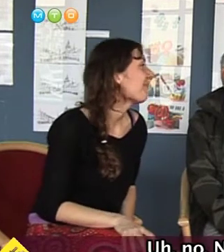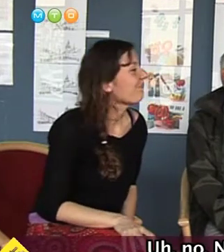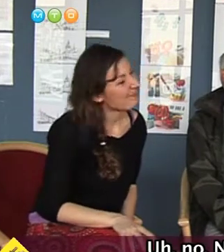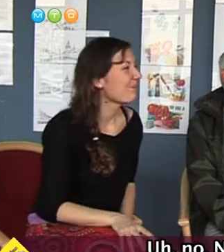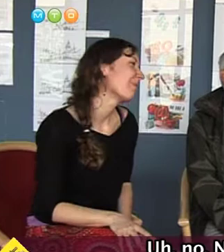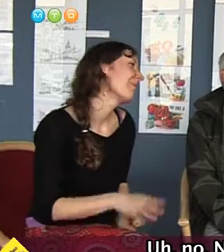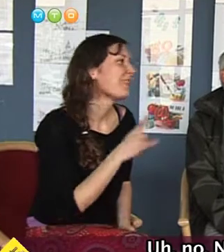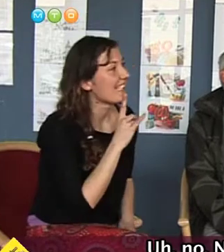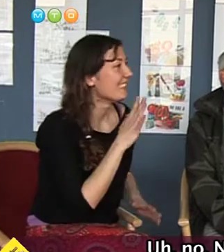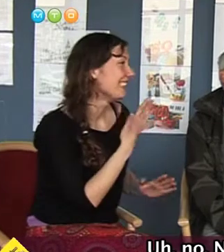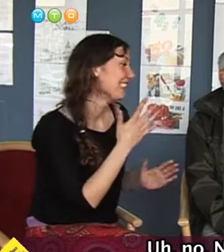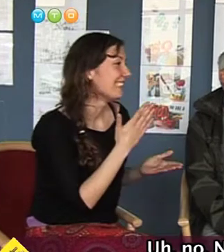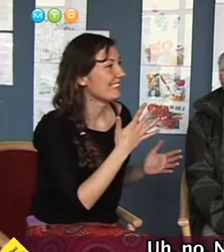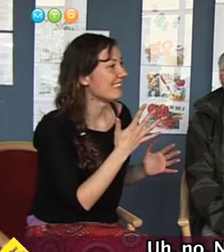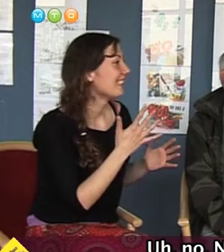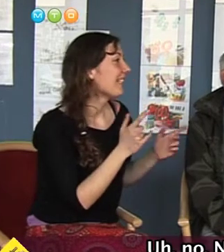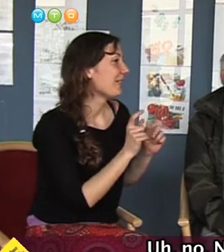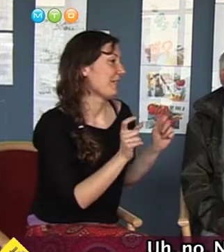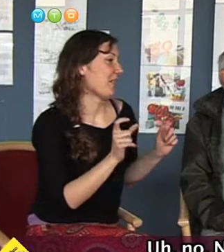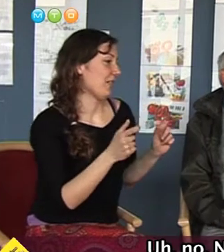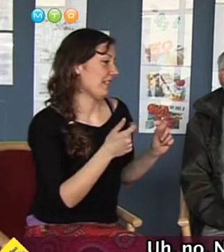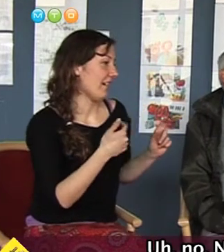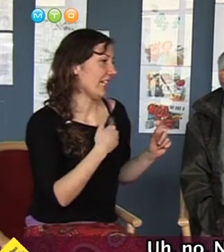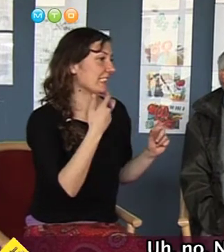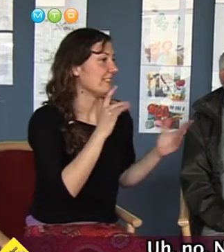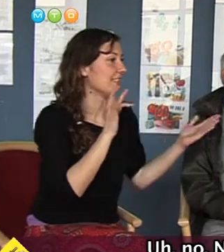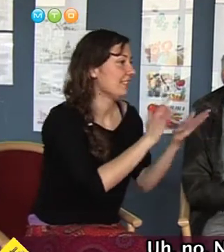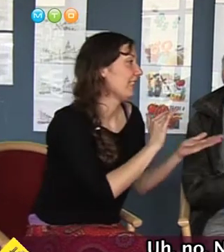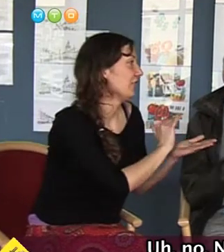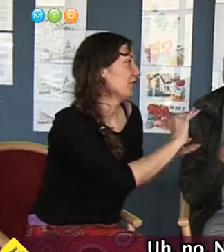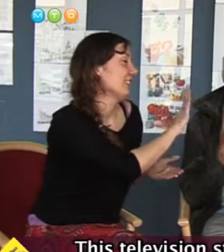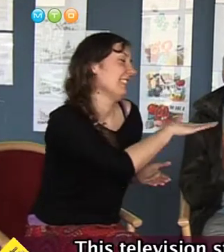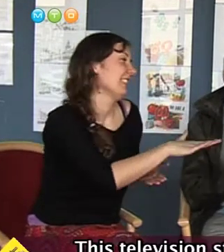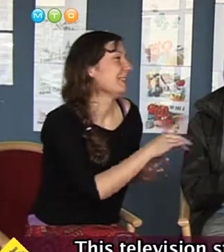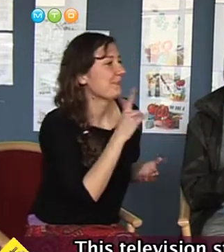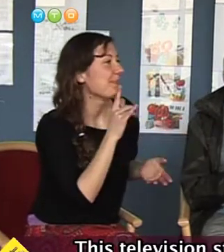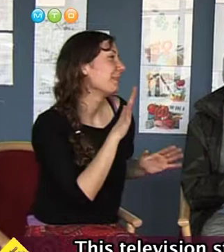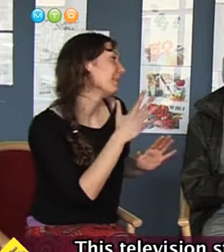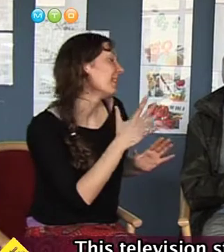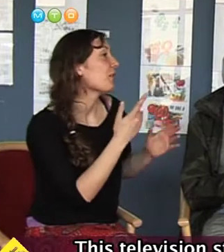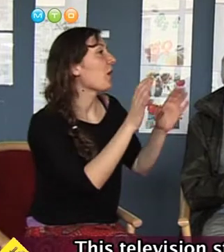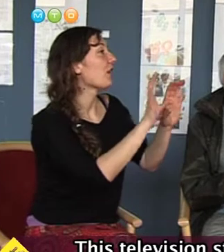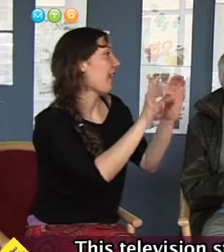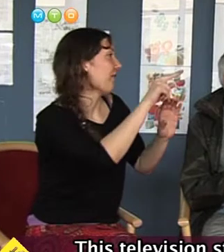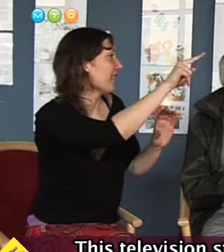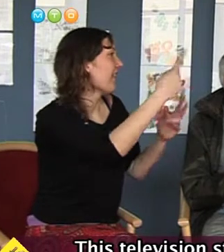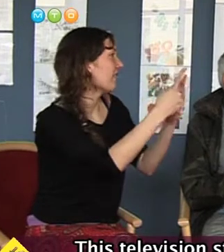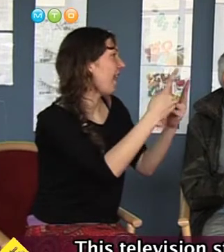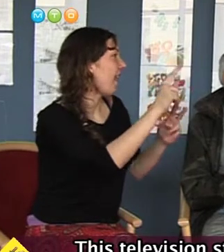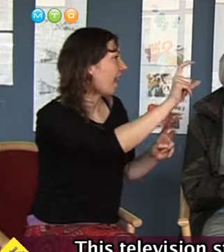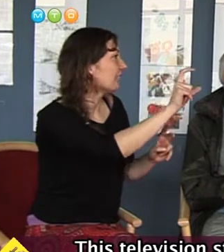No, not really. It's not really what I wanted to do. The television station was a